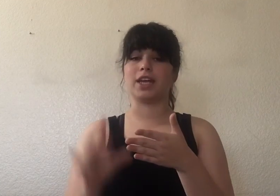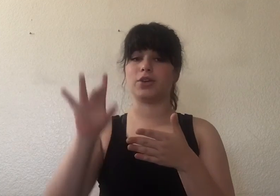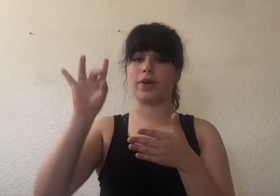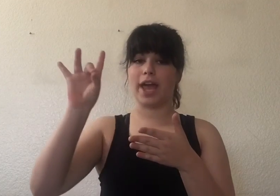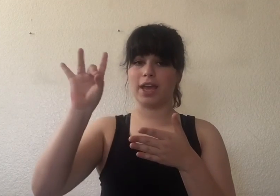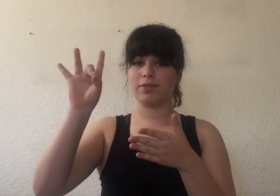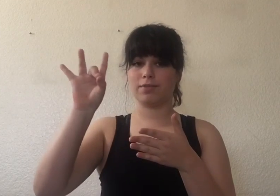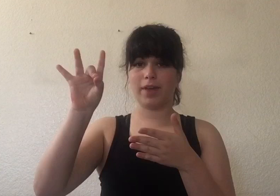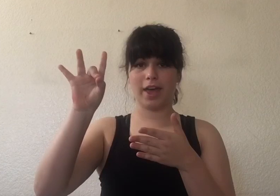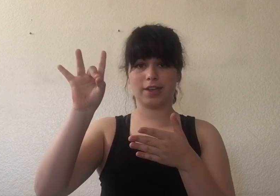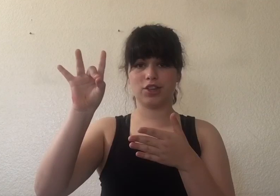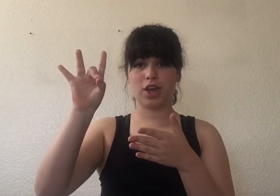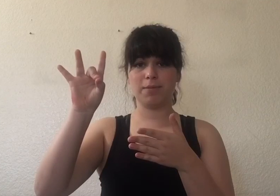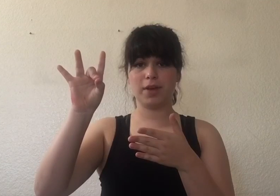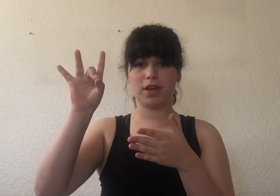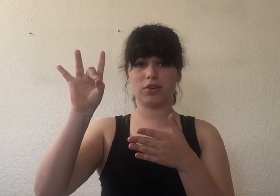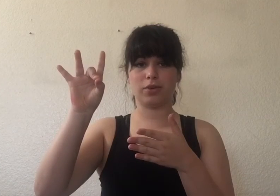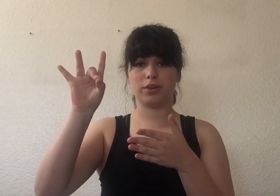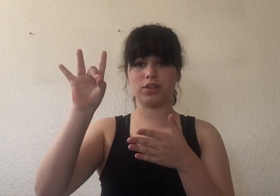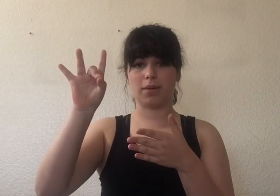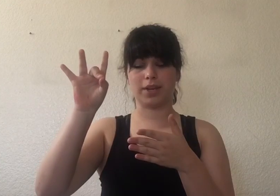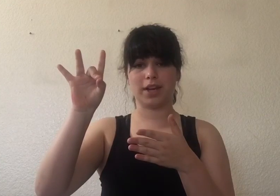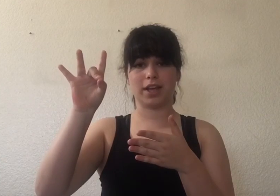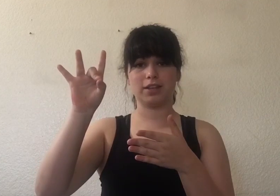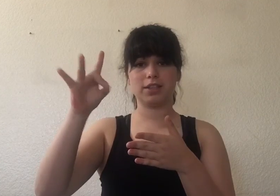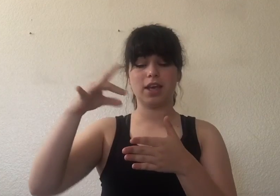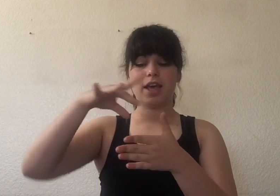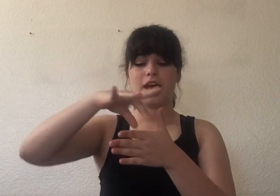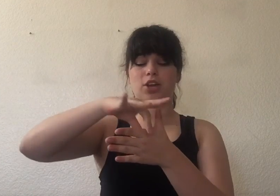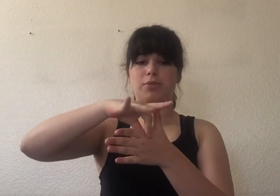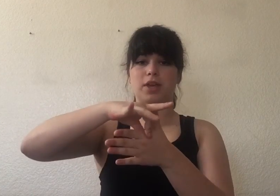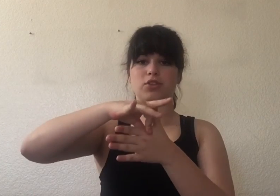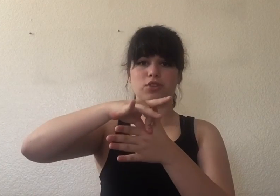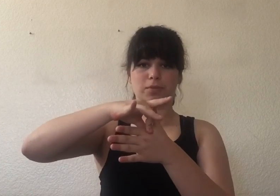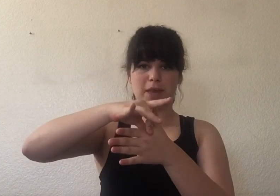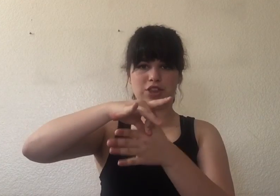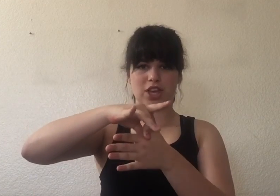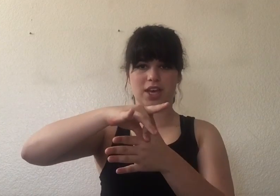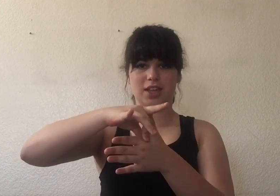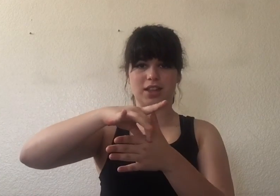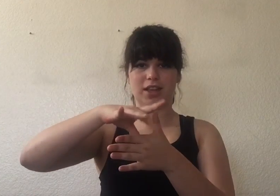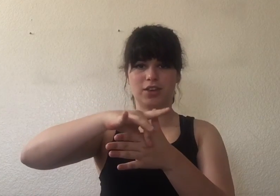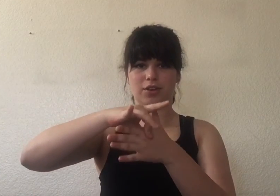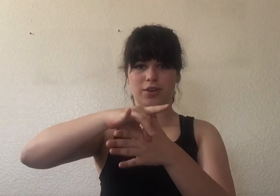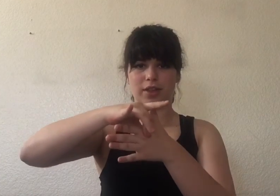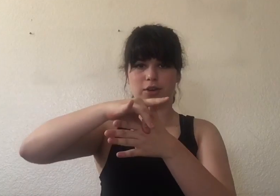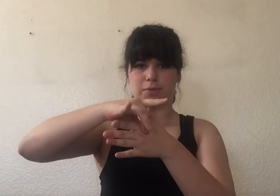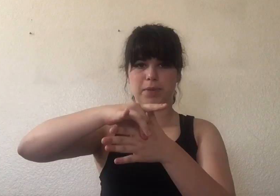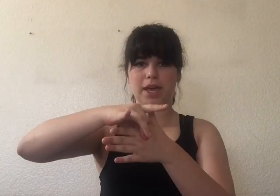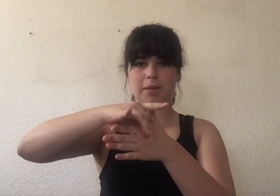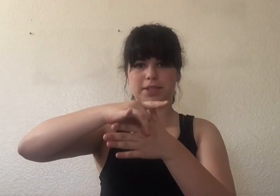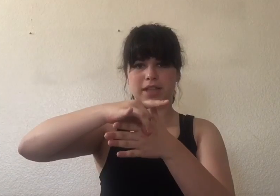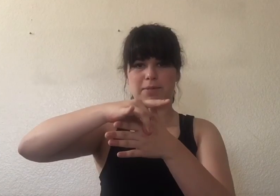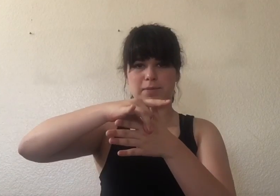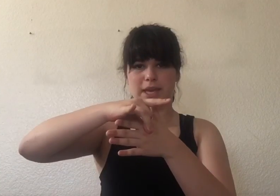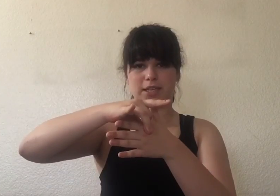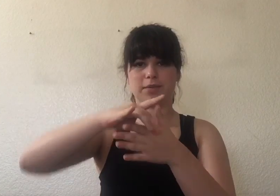your 8 hand shape in your dominant hand, and you'll be pinching it like you're picking up a slab of meat.